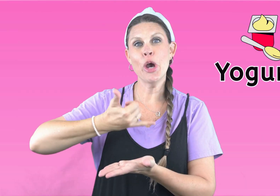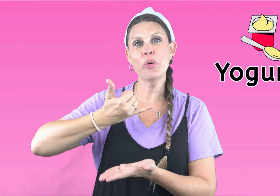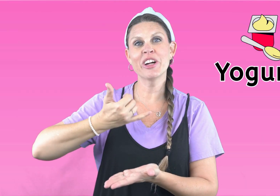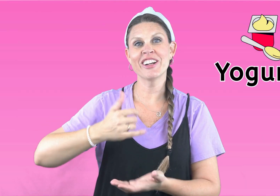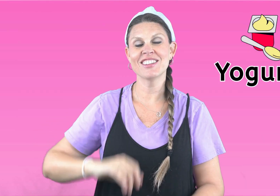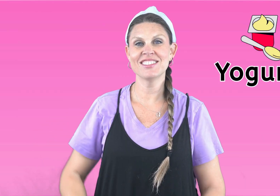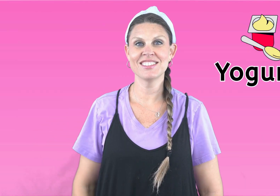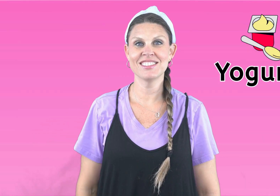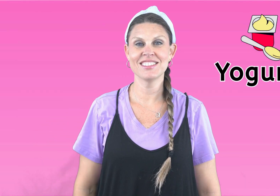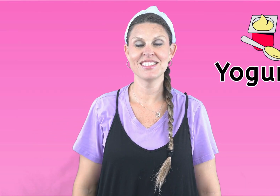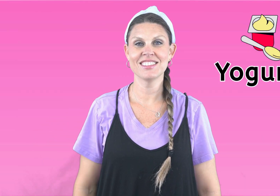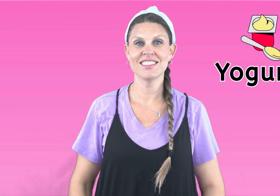Yogurt,